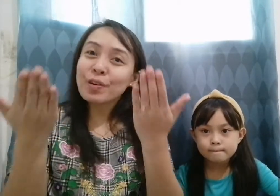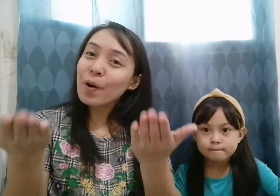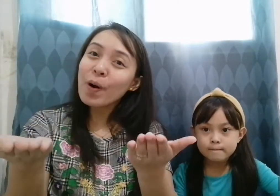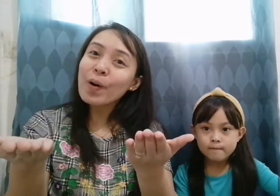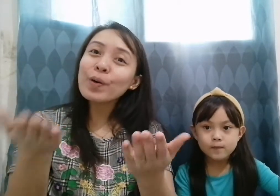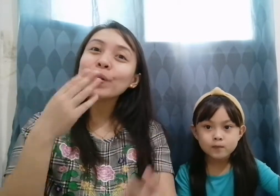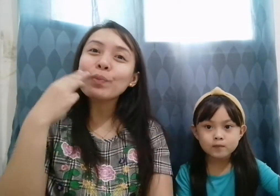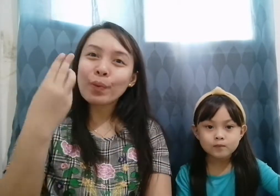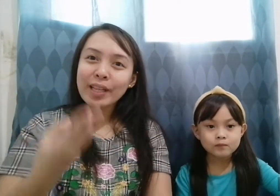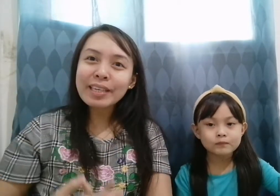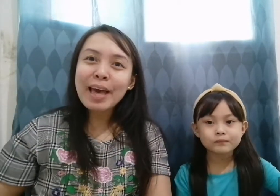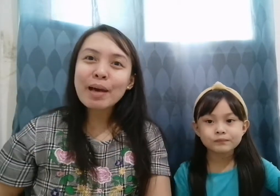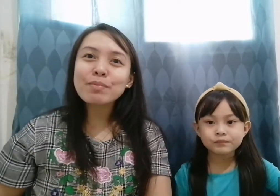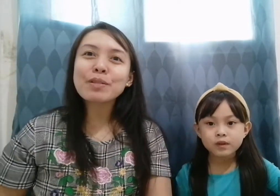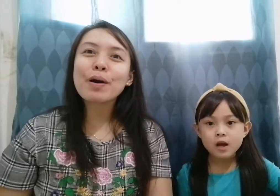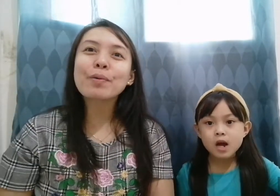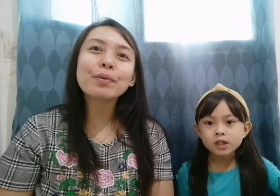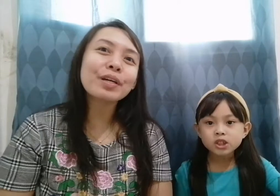You're all welcome to our